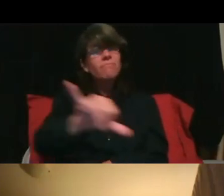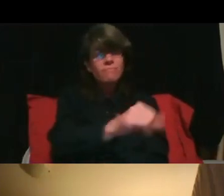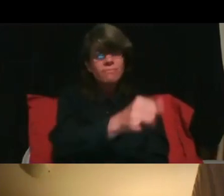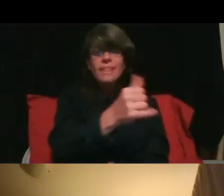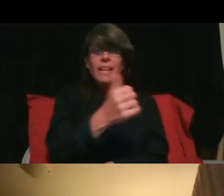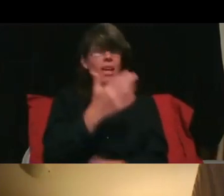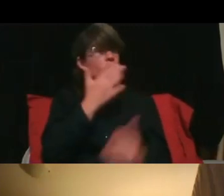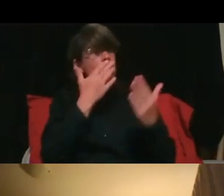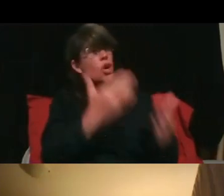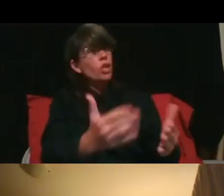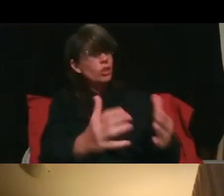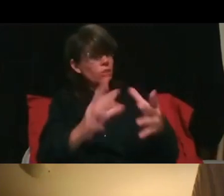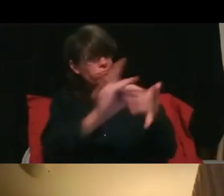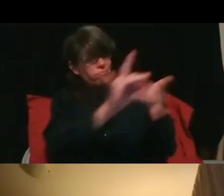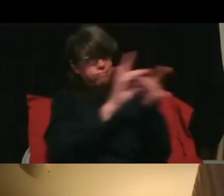feasting with you.